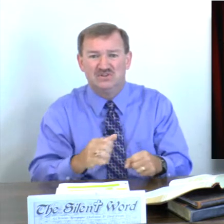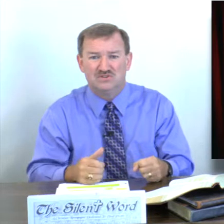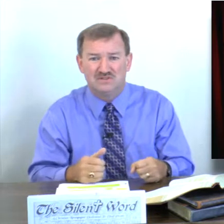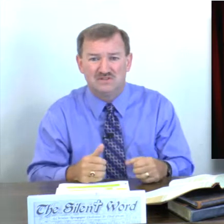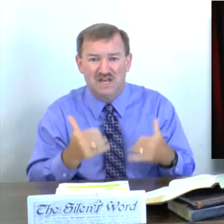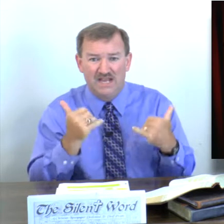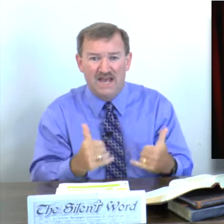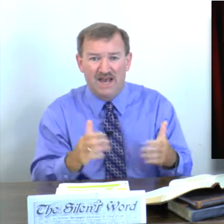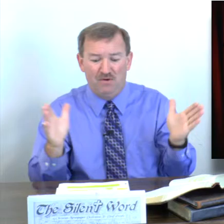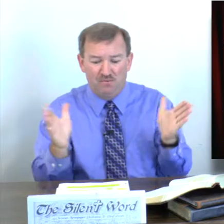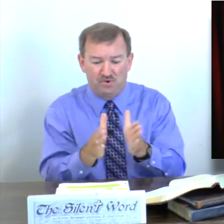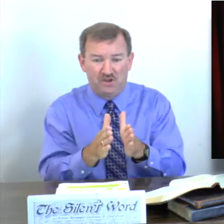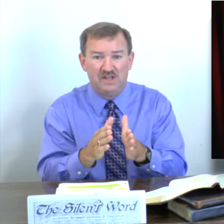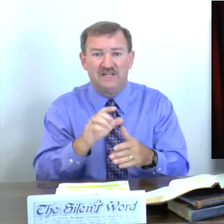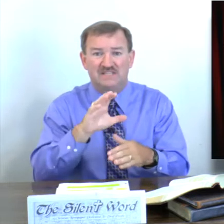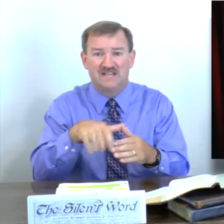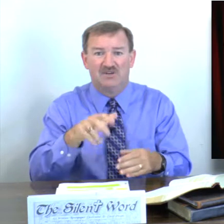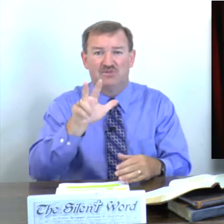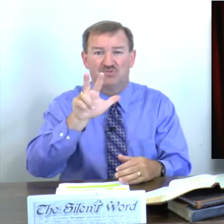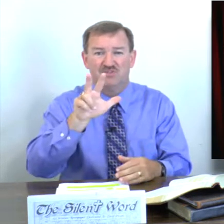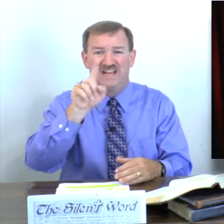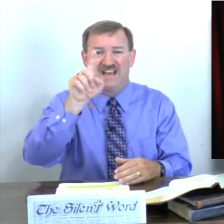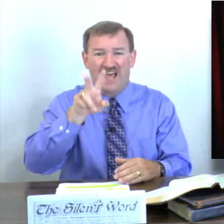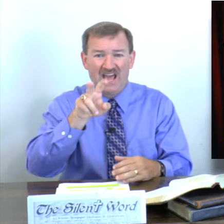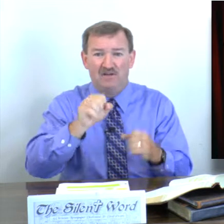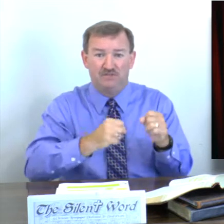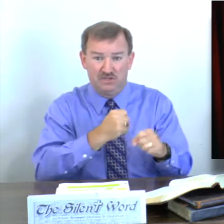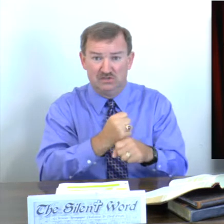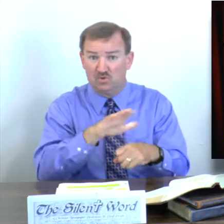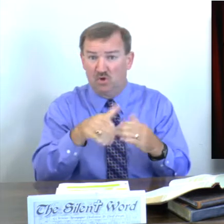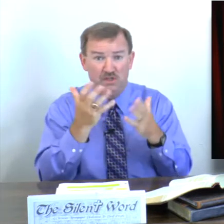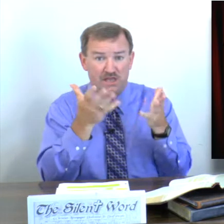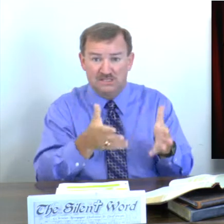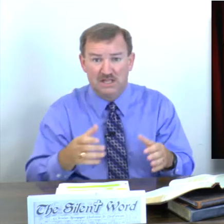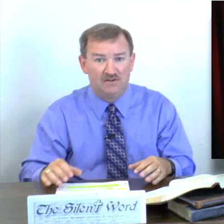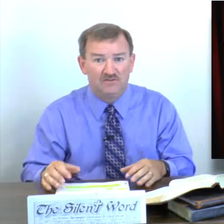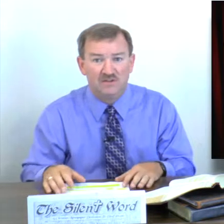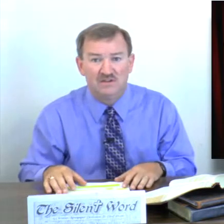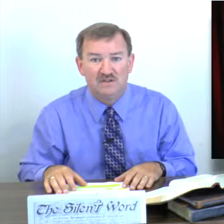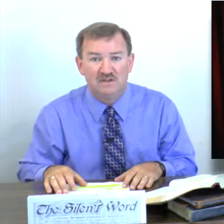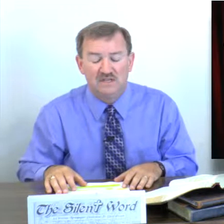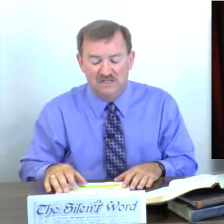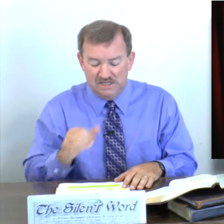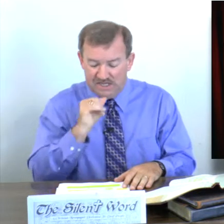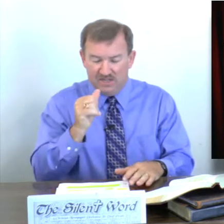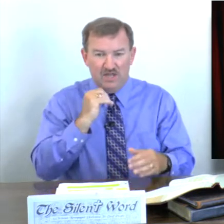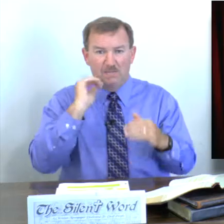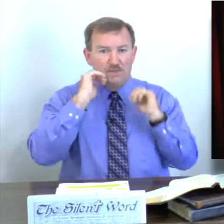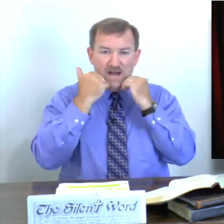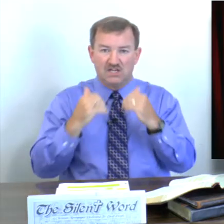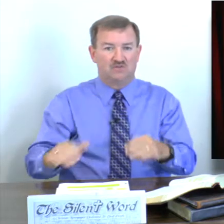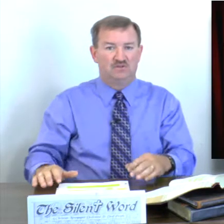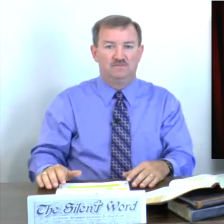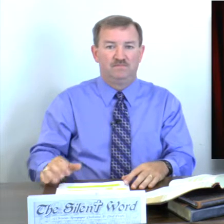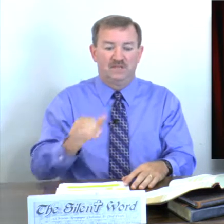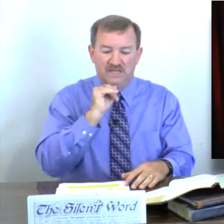years. And now he's down to 3.5 years, all he has left. And he'll not be bashful. He's